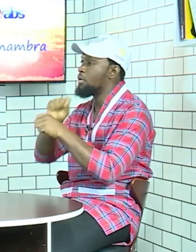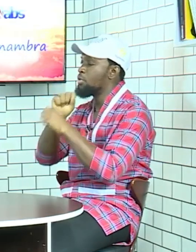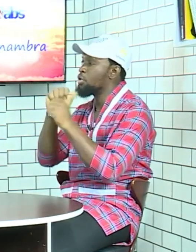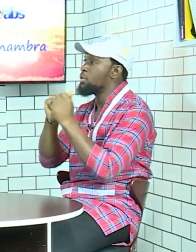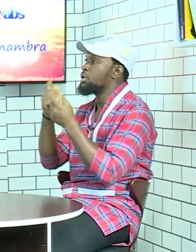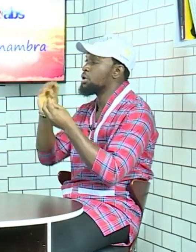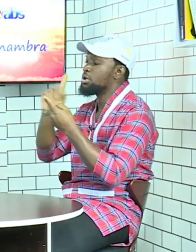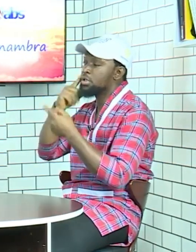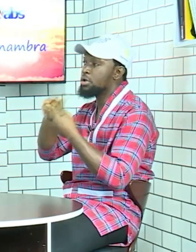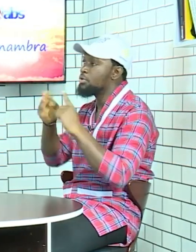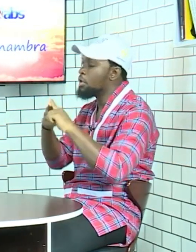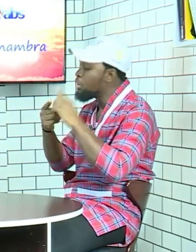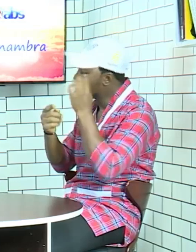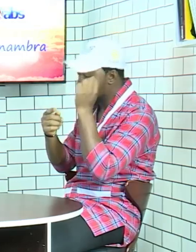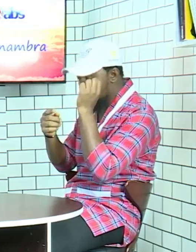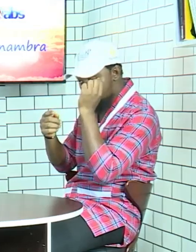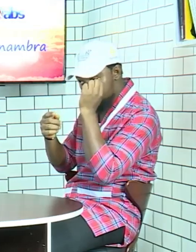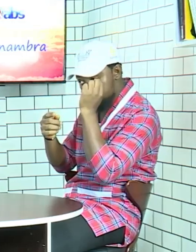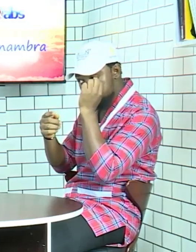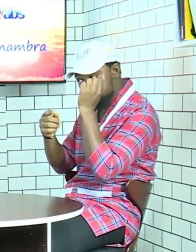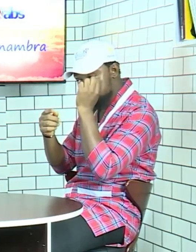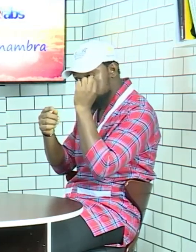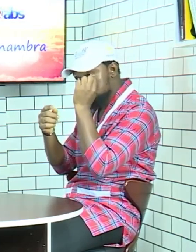deaf community? Okay,